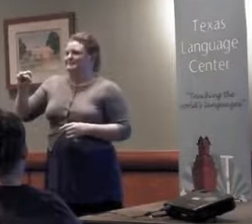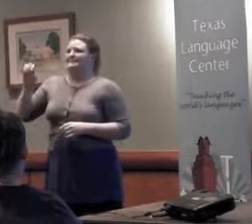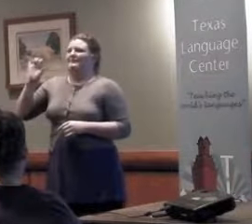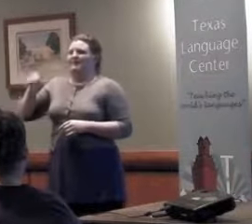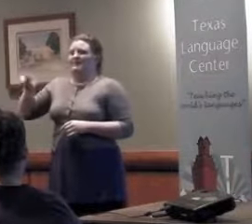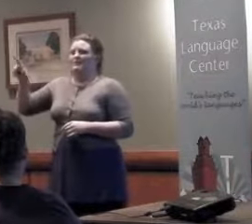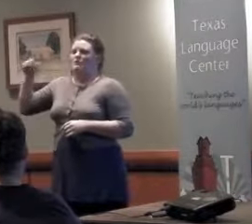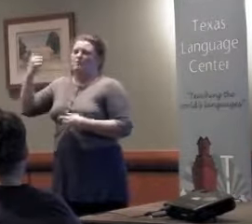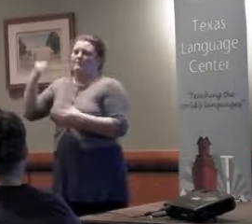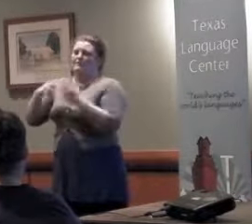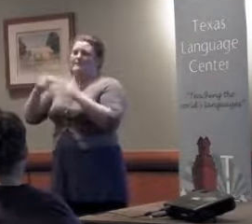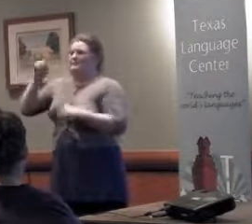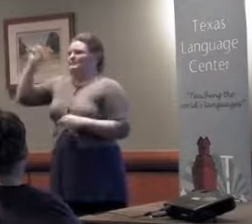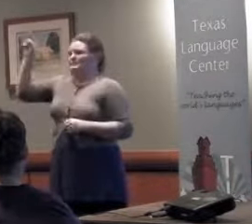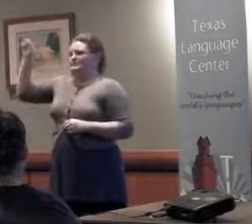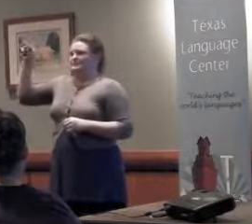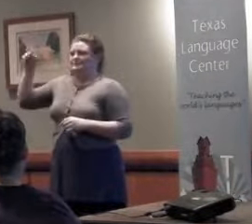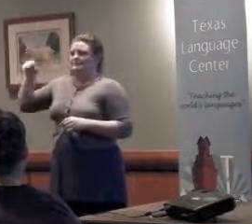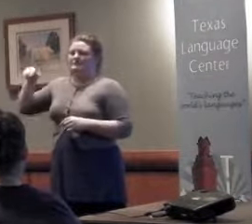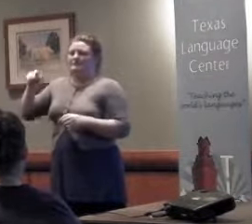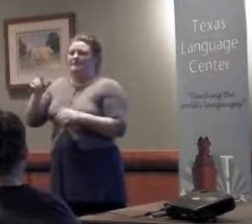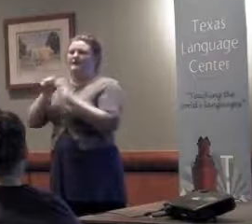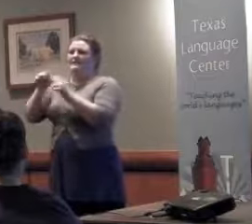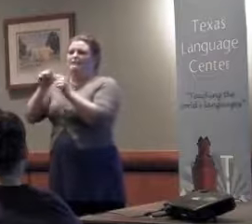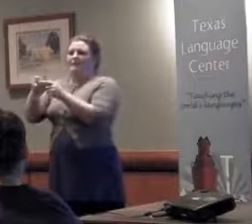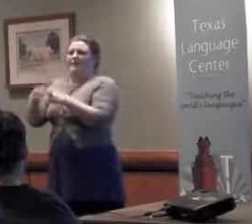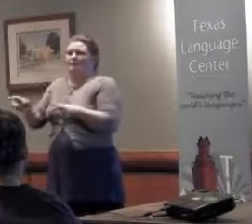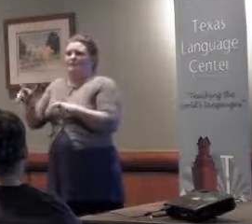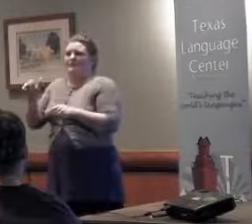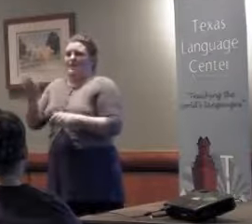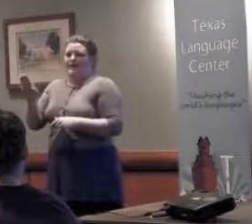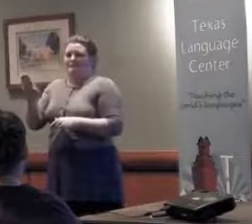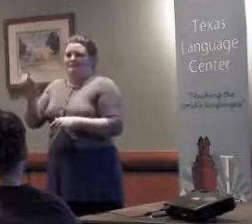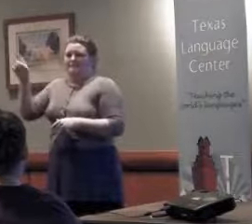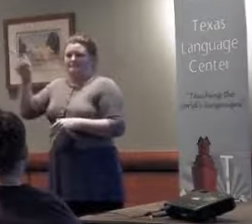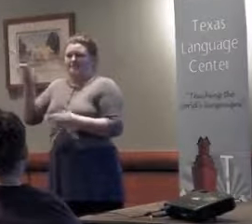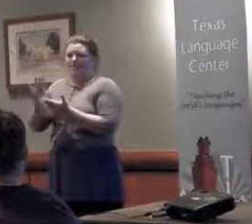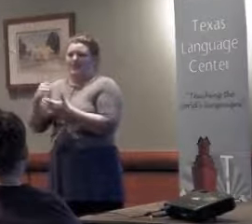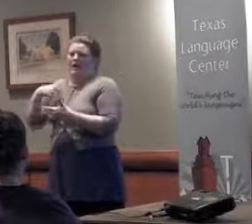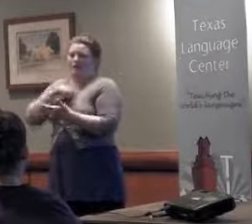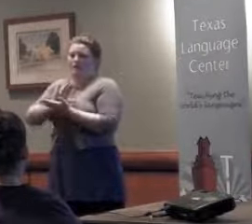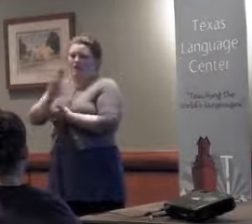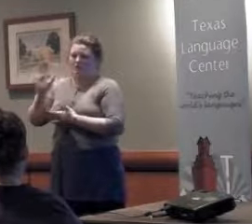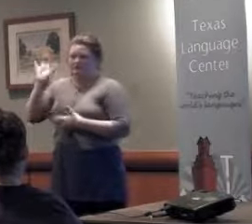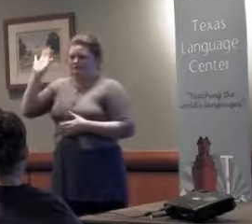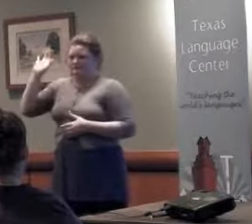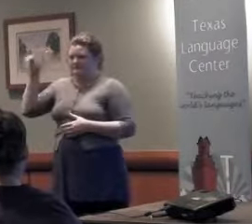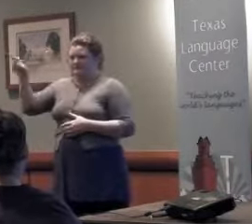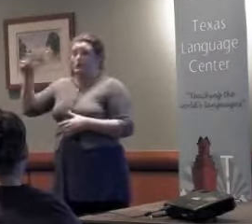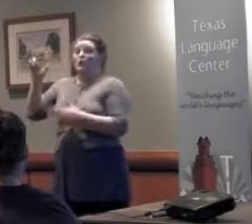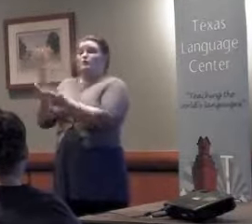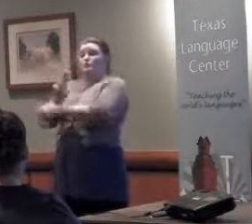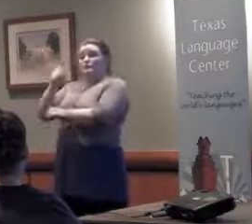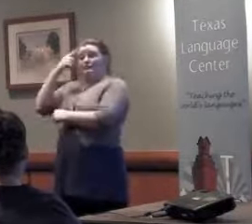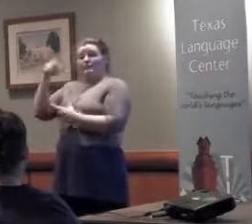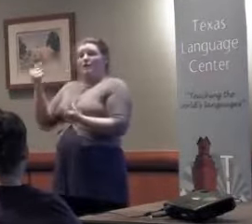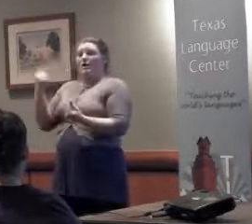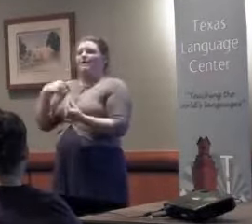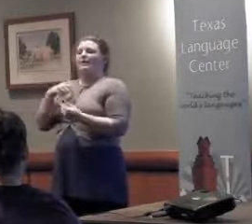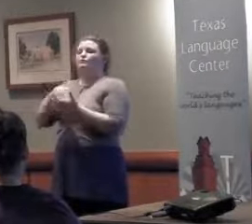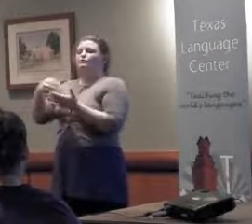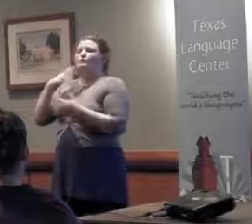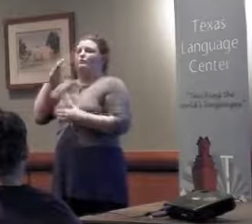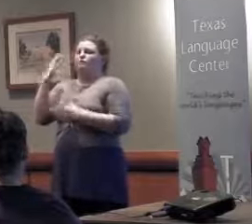the buildings in the Quinto language lab in our college. And we use these for the students to go and record